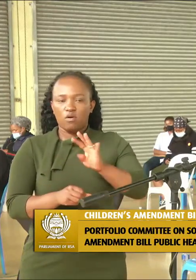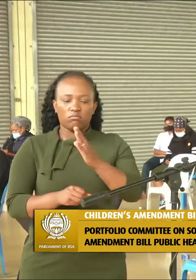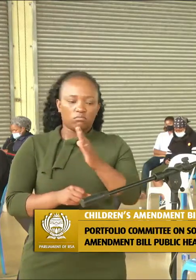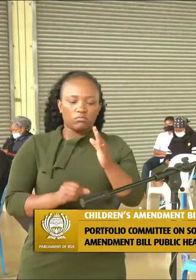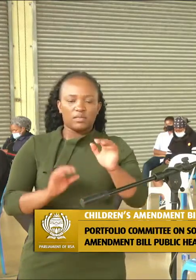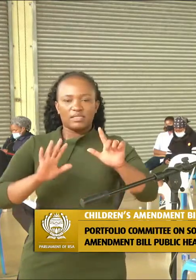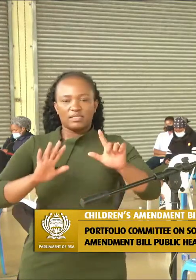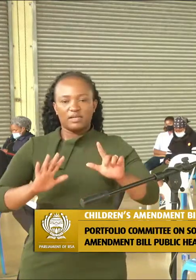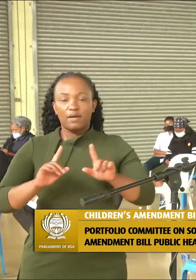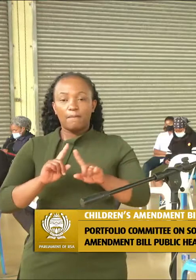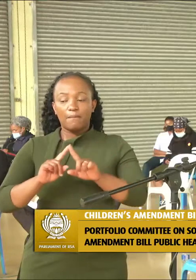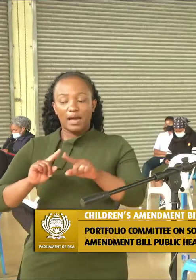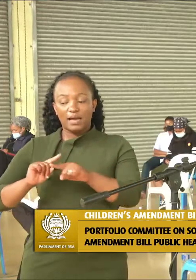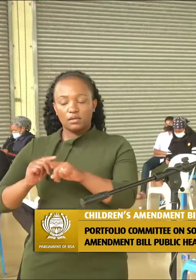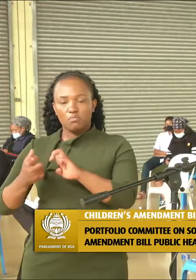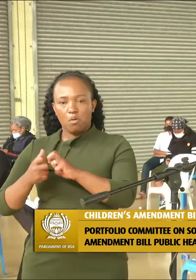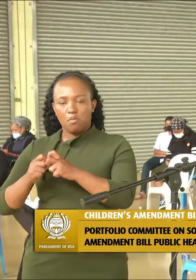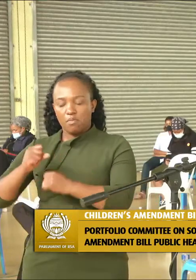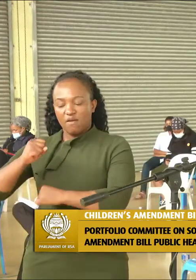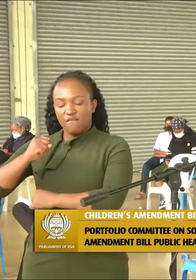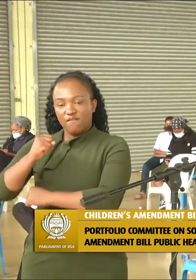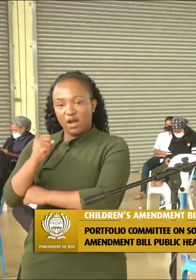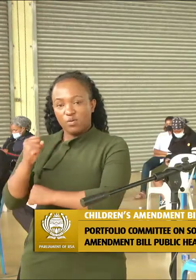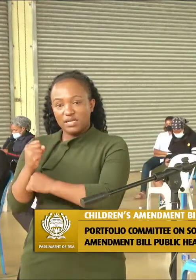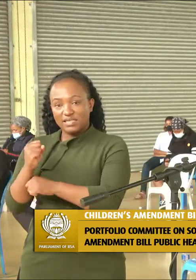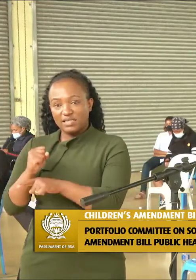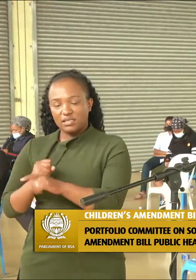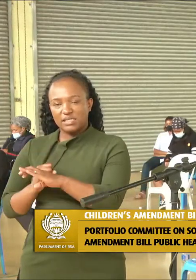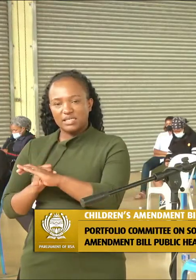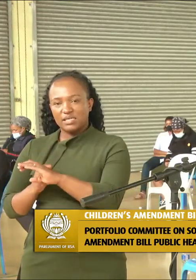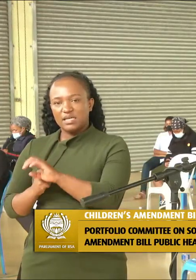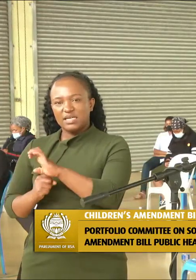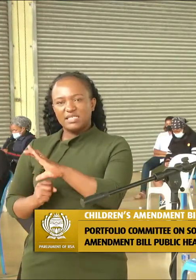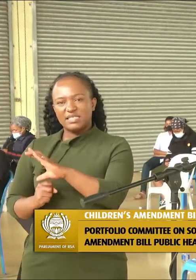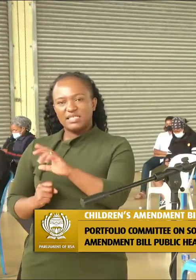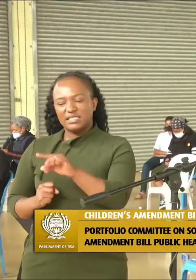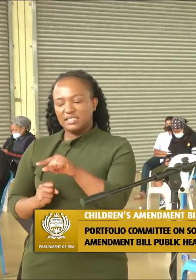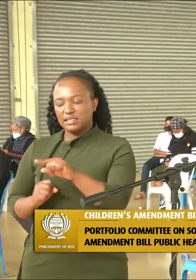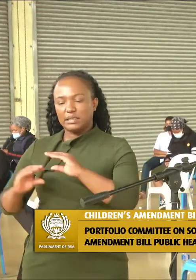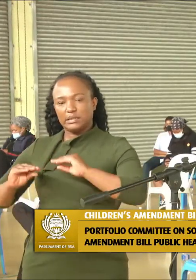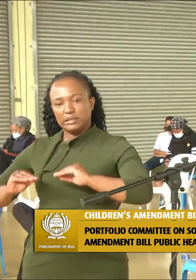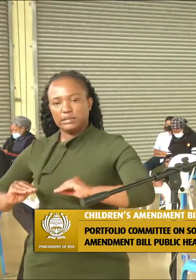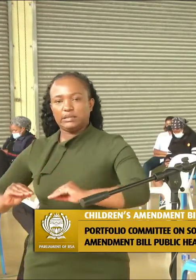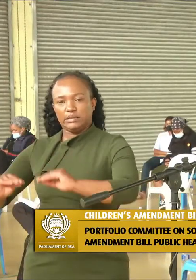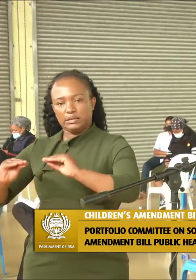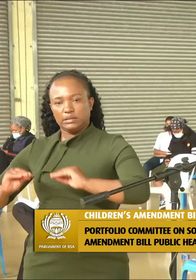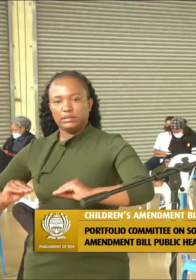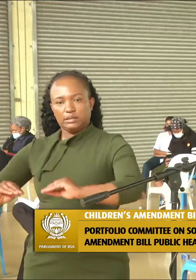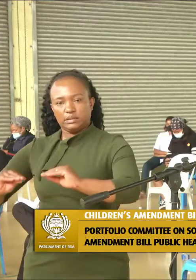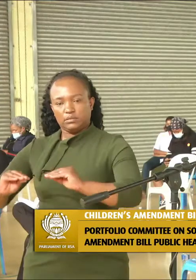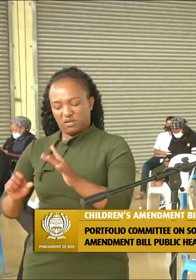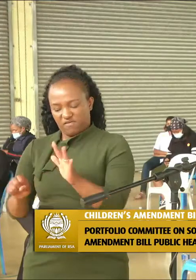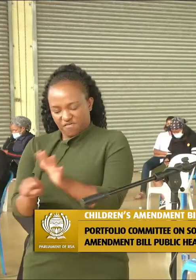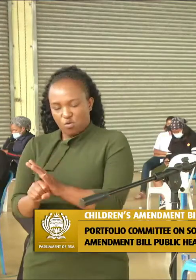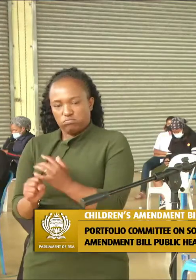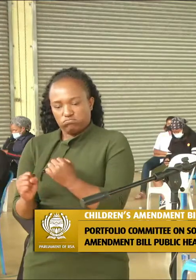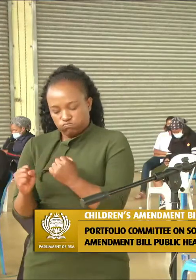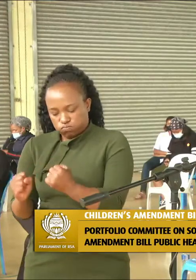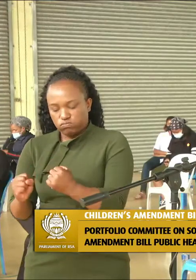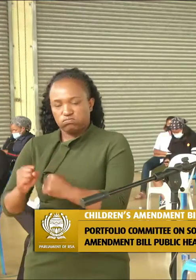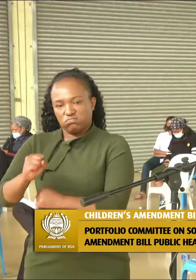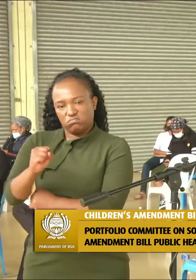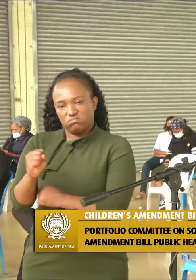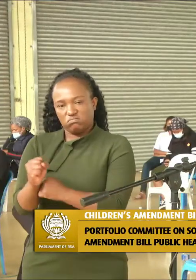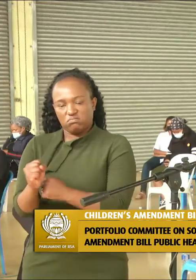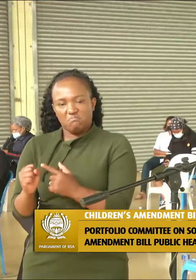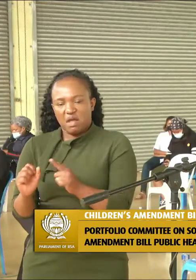ngoba eqaleni ku-ECD center ayizange lithola ulwazi oluphelele nebingakwazi ukulumumatha